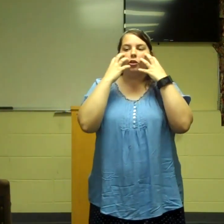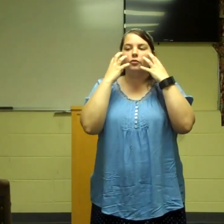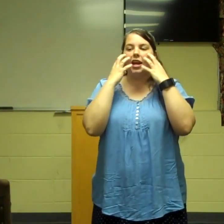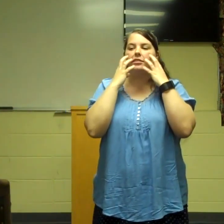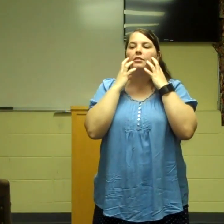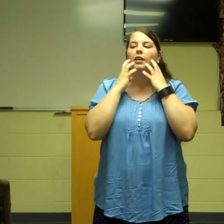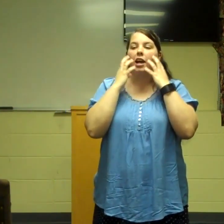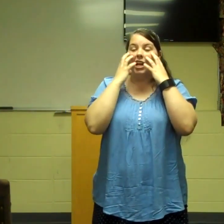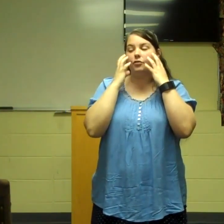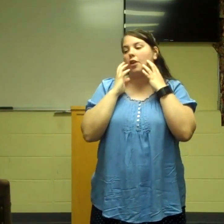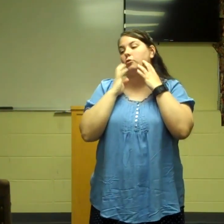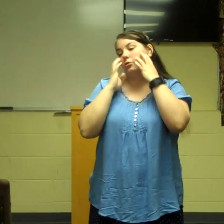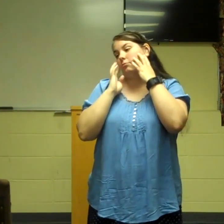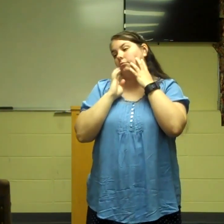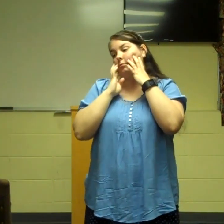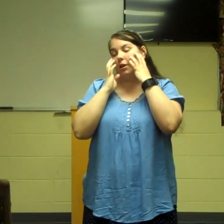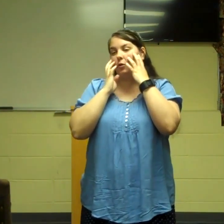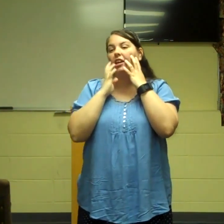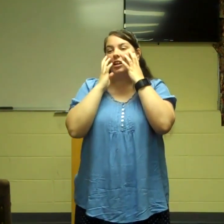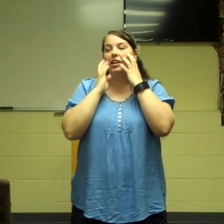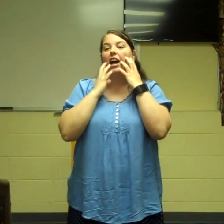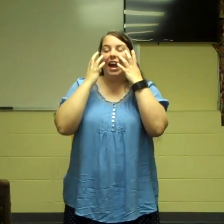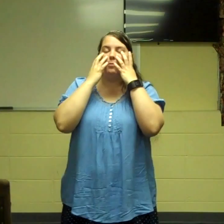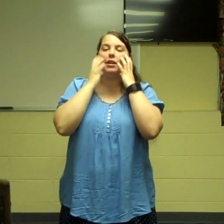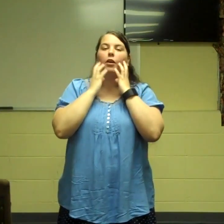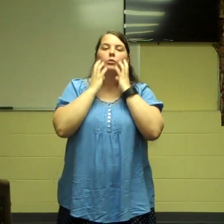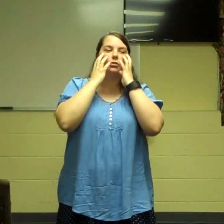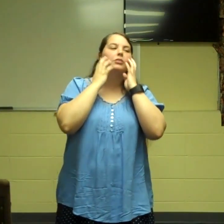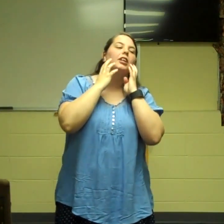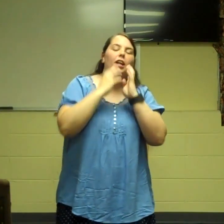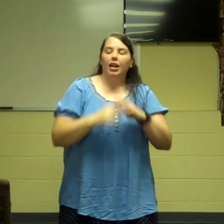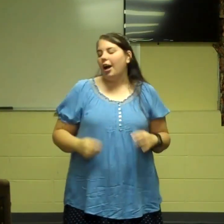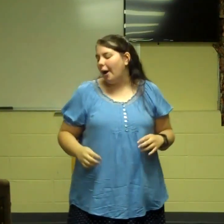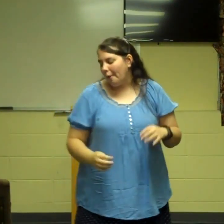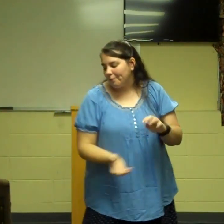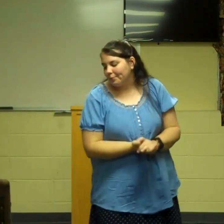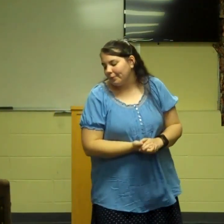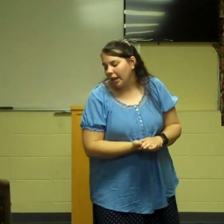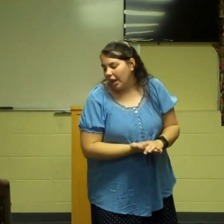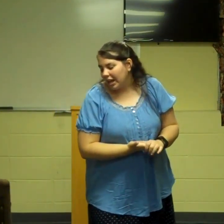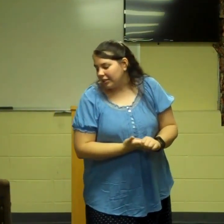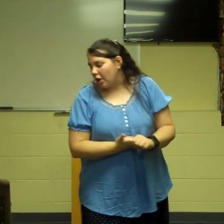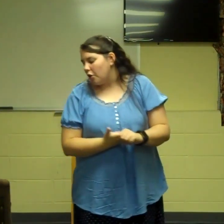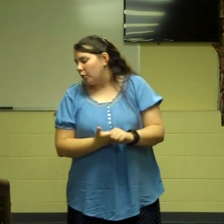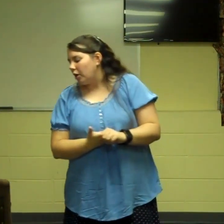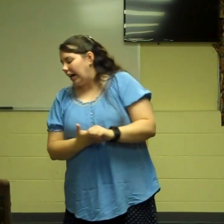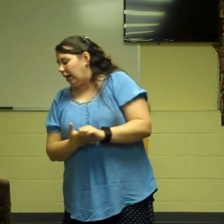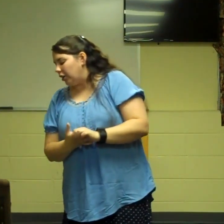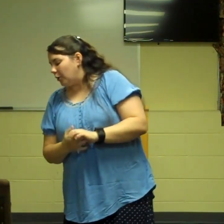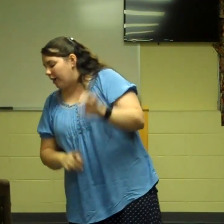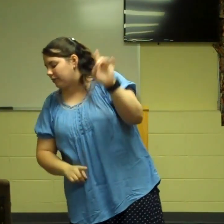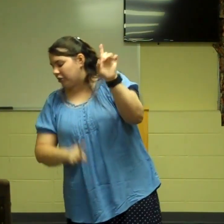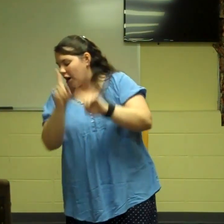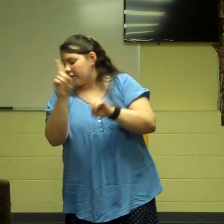your face, that's freckles, by the way. I have many freckles. So you have